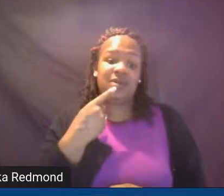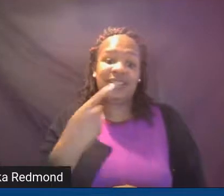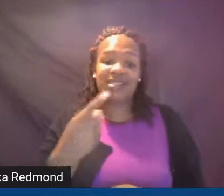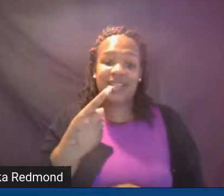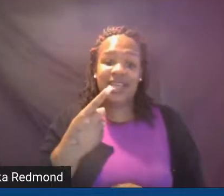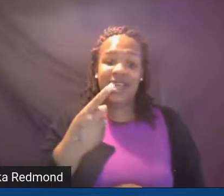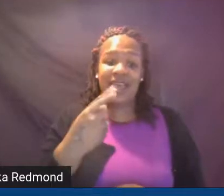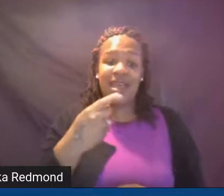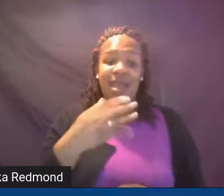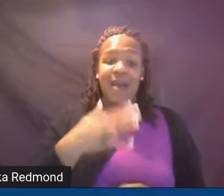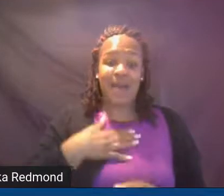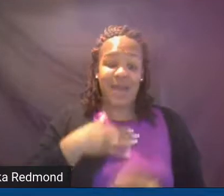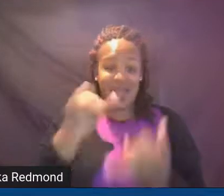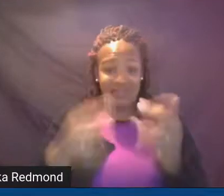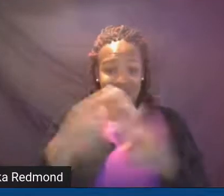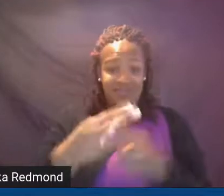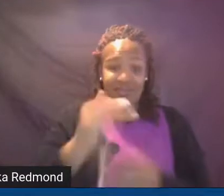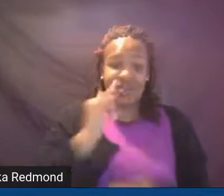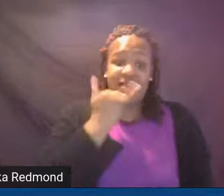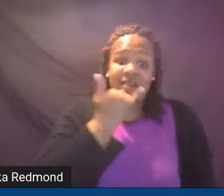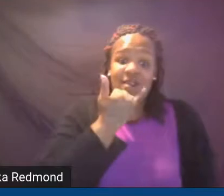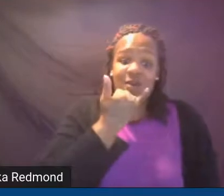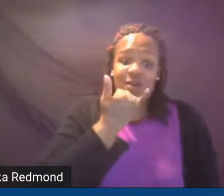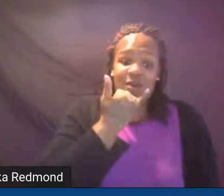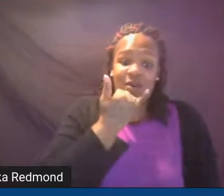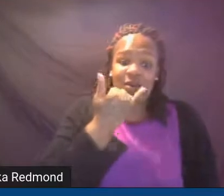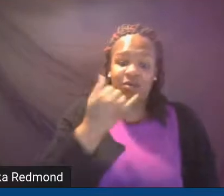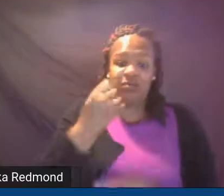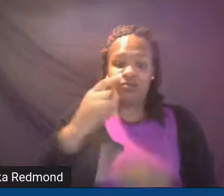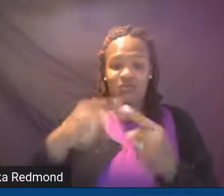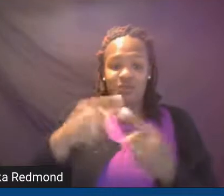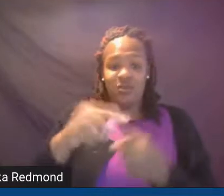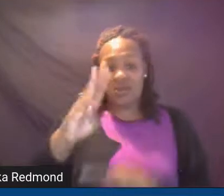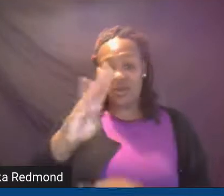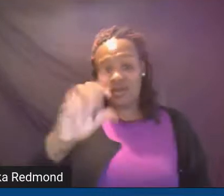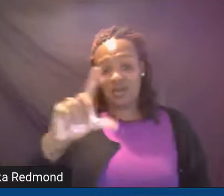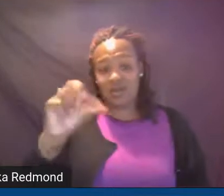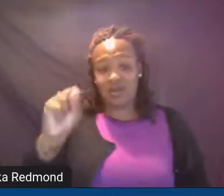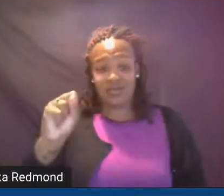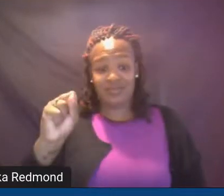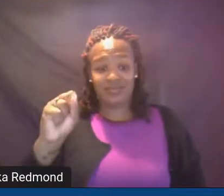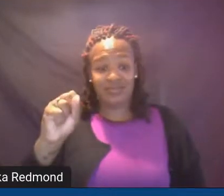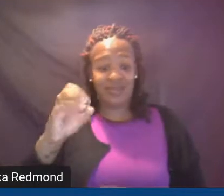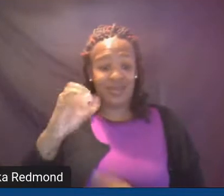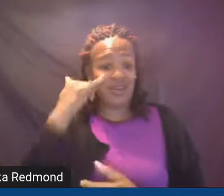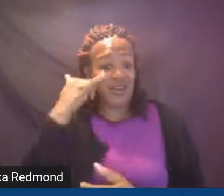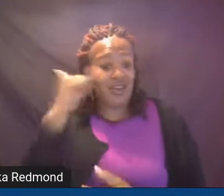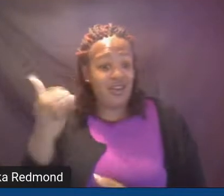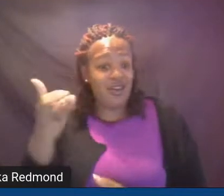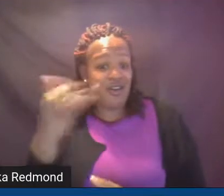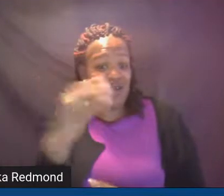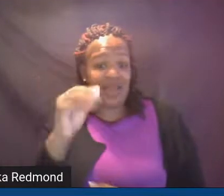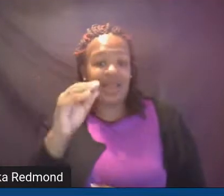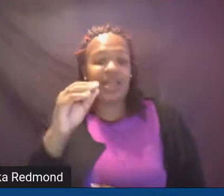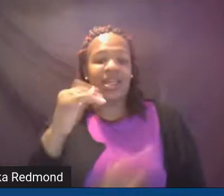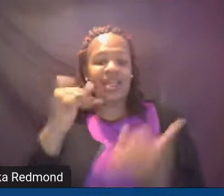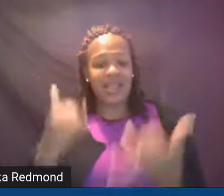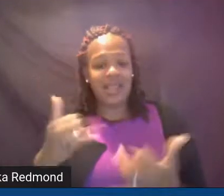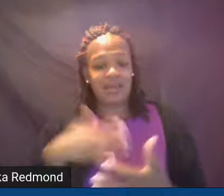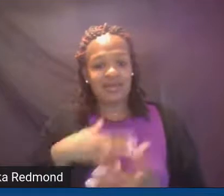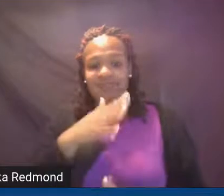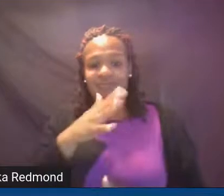And then she found a job just similar to my experience. Somebody took a flyer on her and she had a career and she was able to provide a house for her